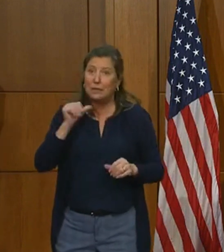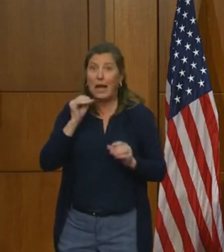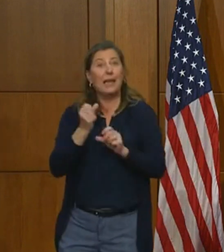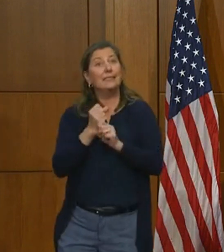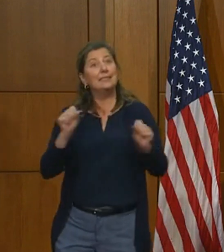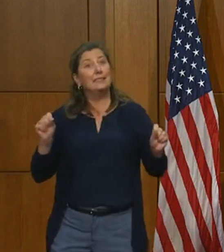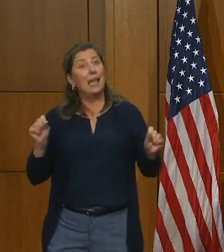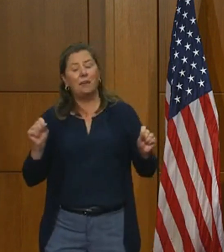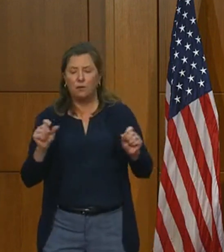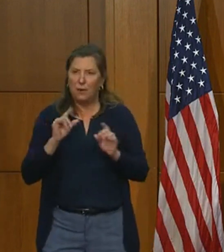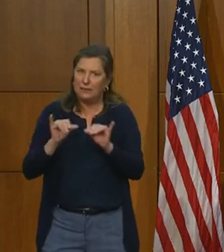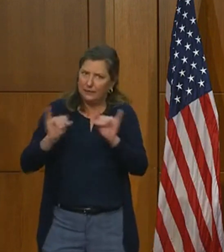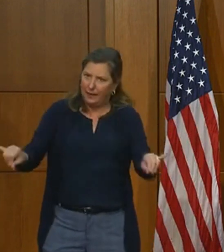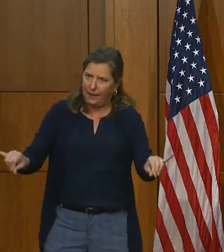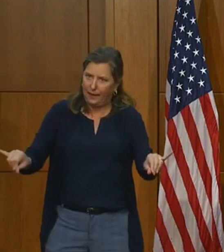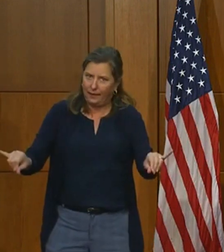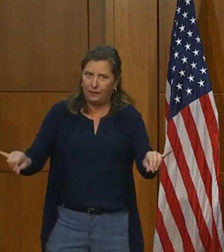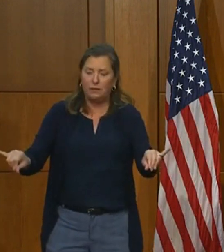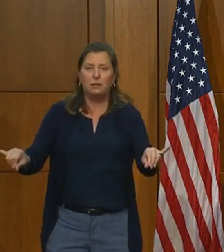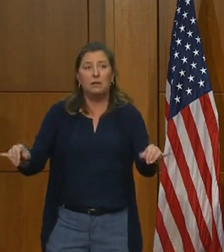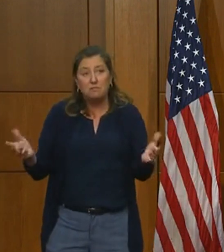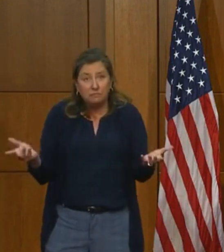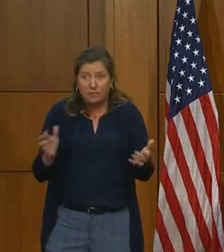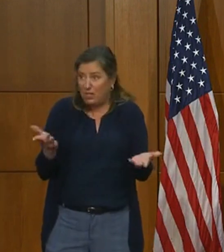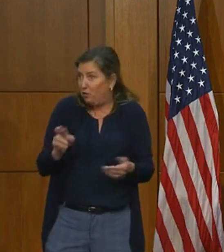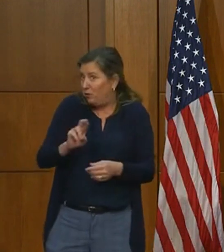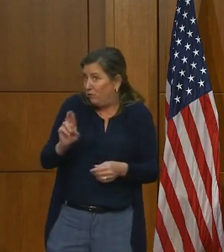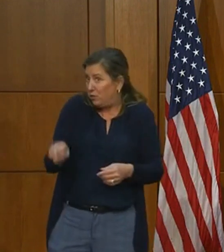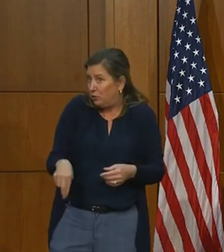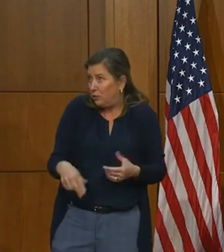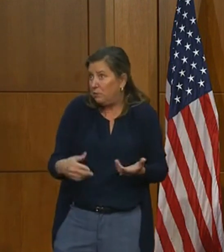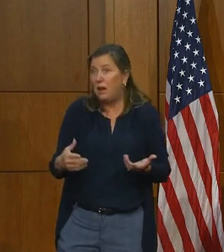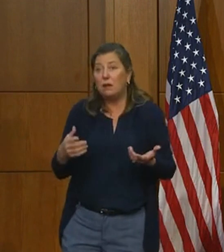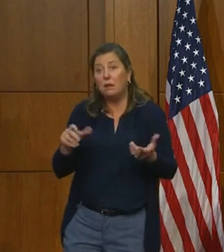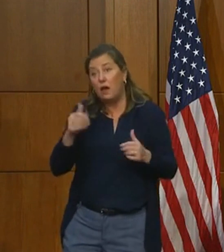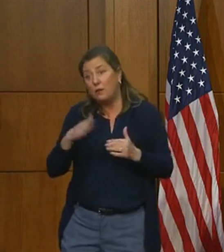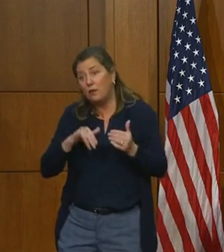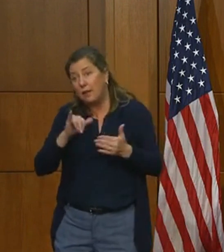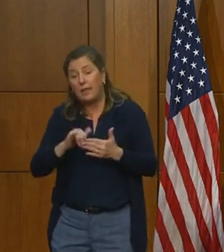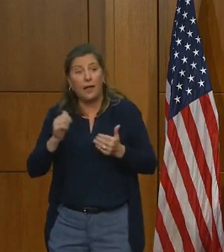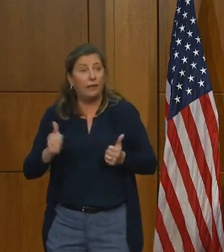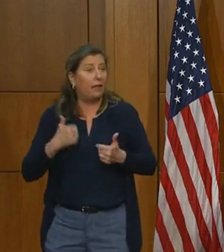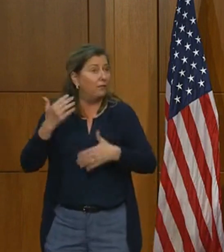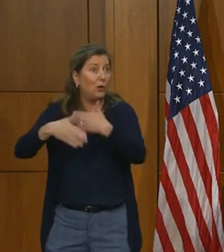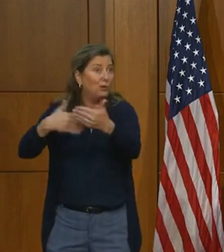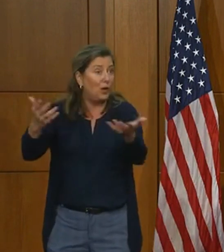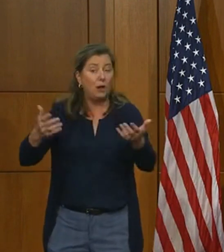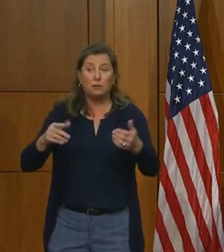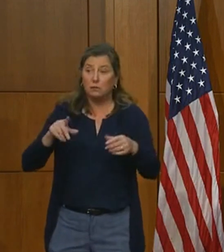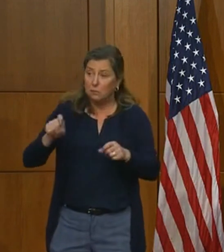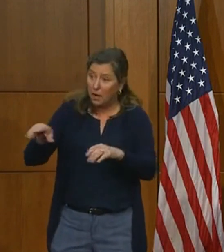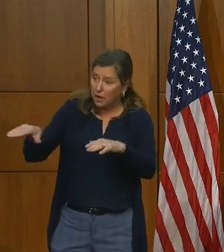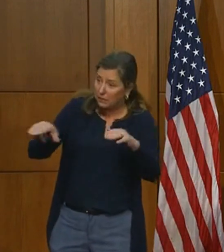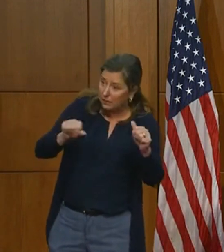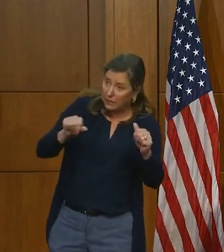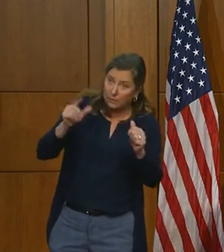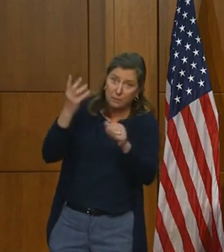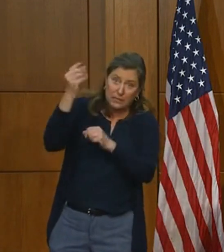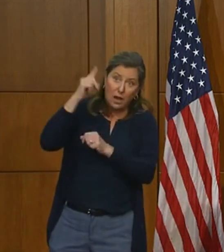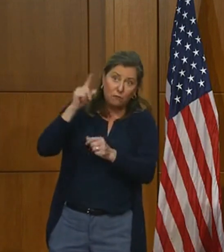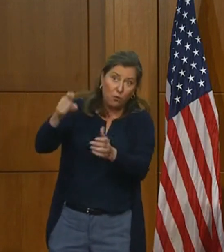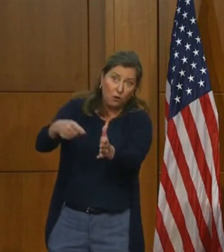home in Richmond. But aside from that, life will go on. If someone has to leave for an essential